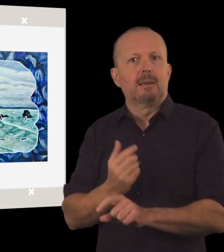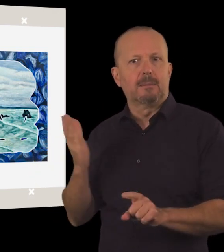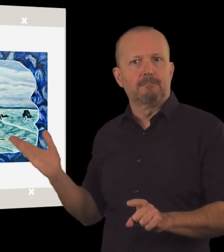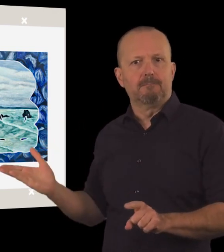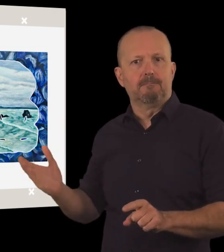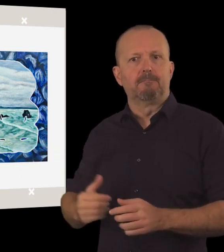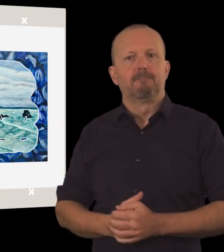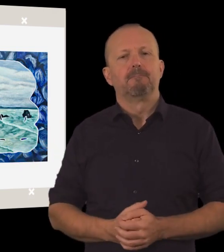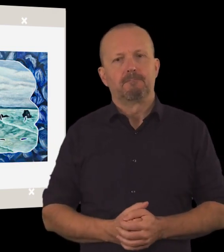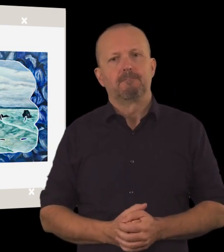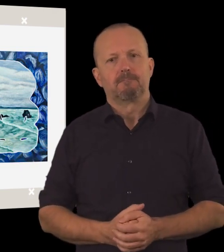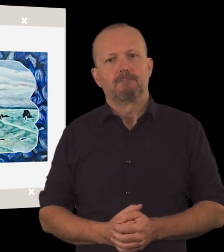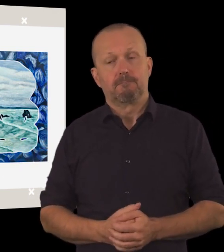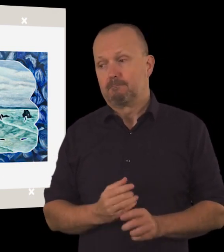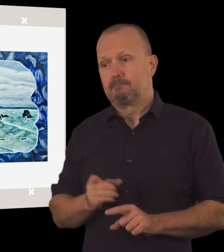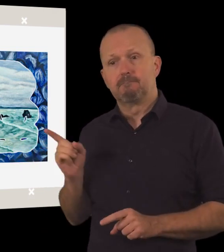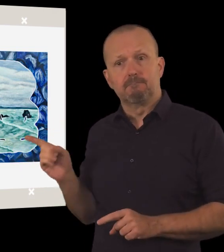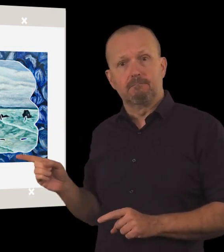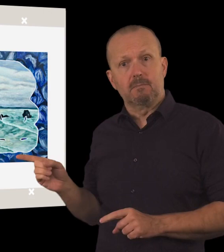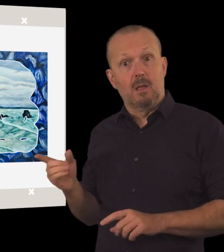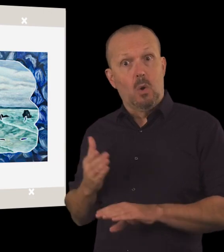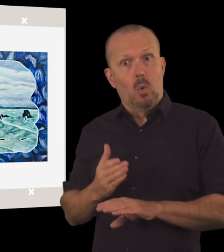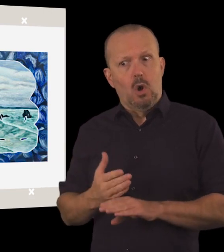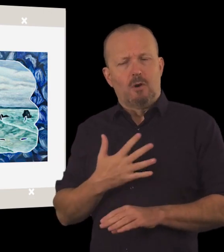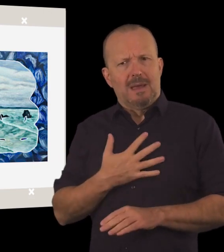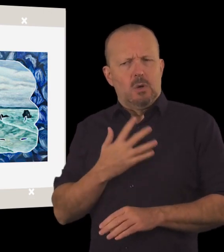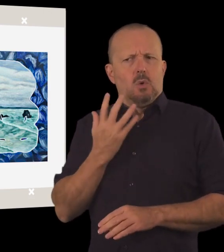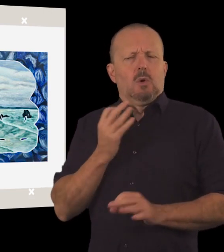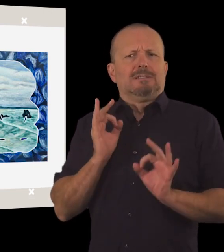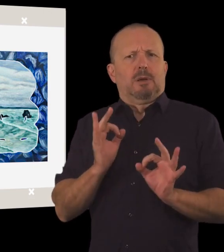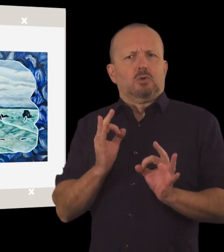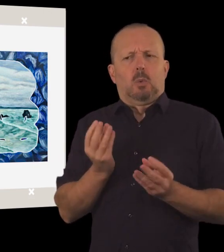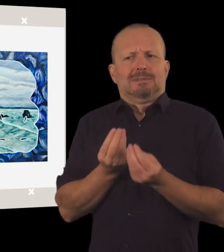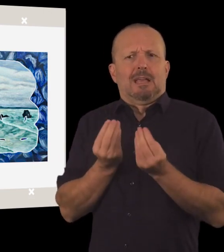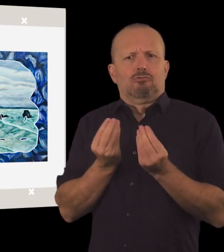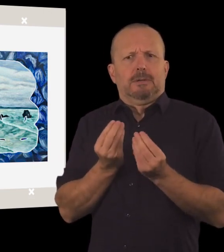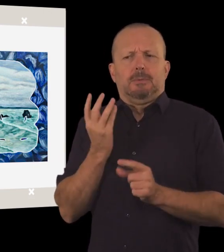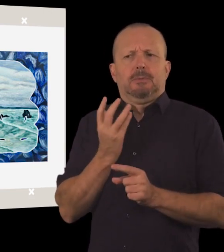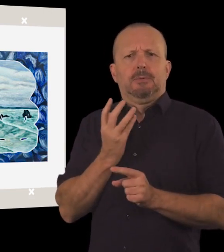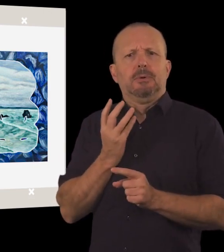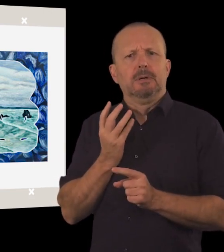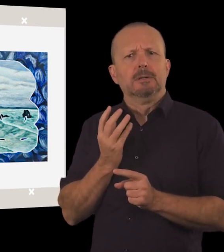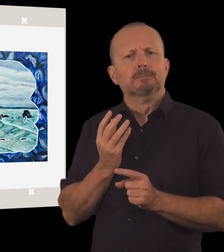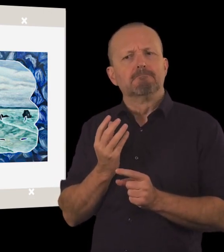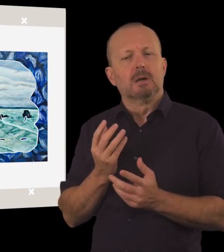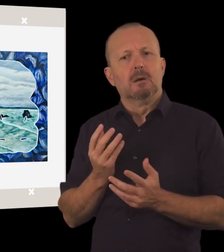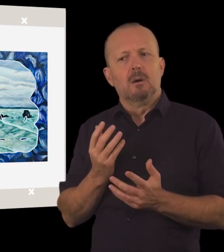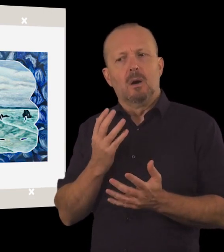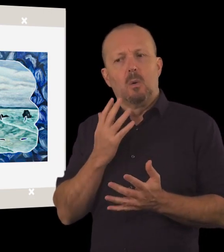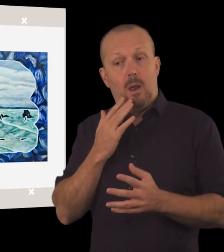Te Manawa Ora. This work was really sacred and special to me when I created